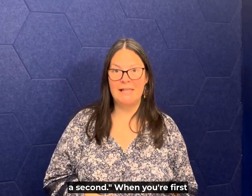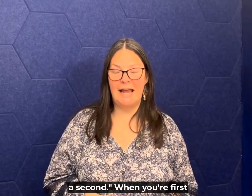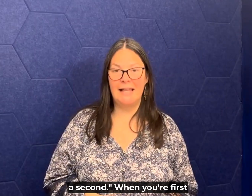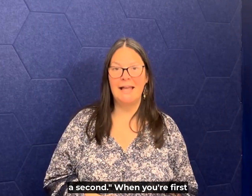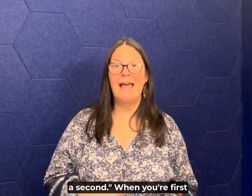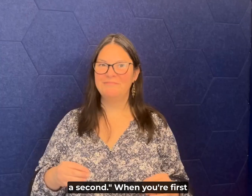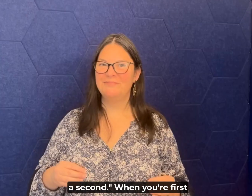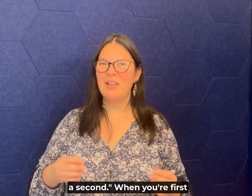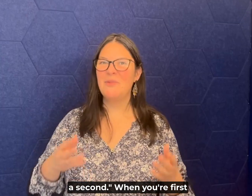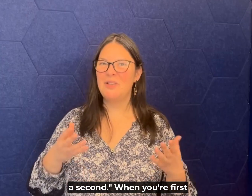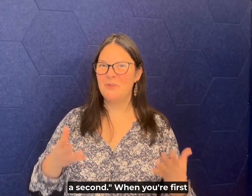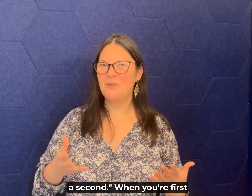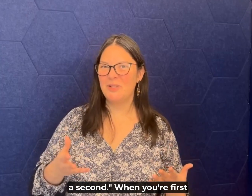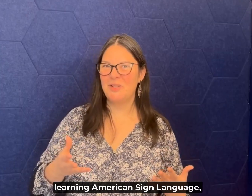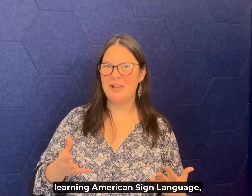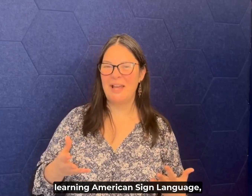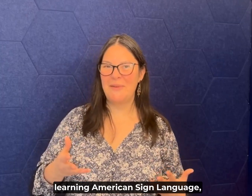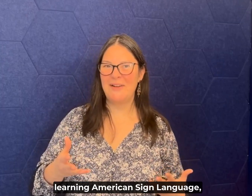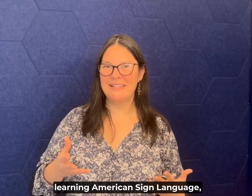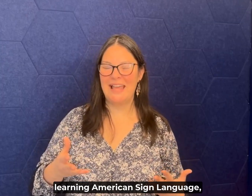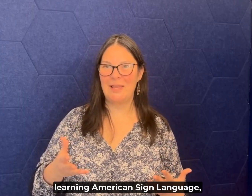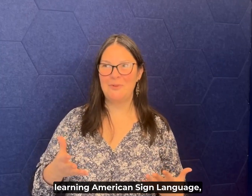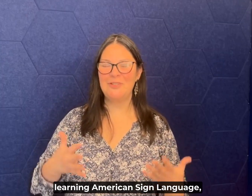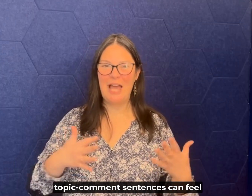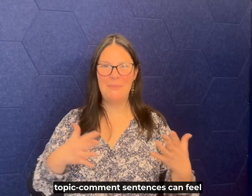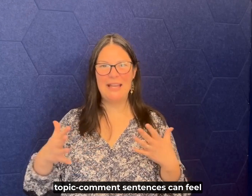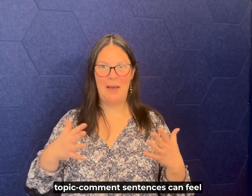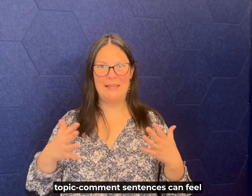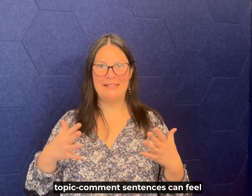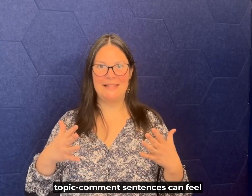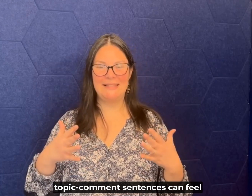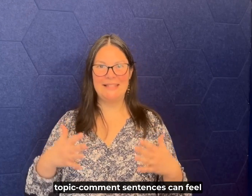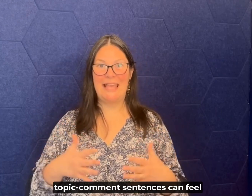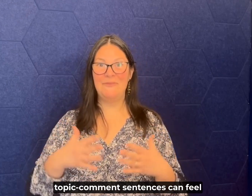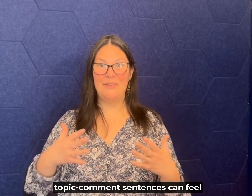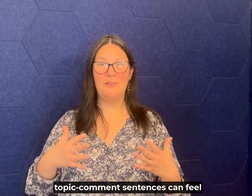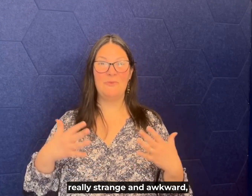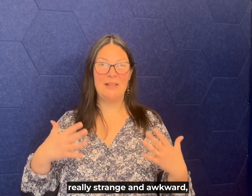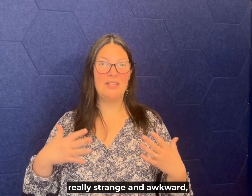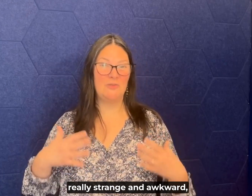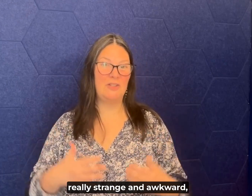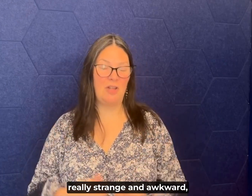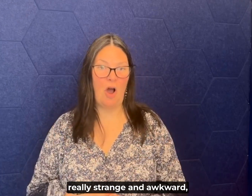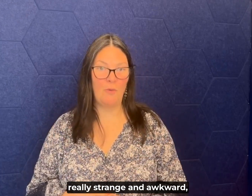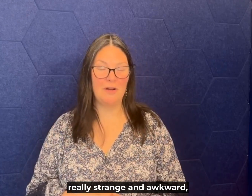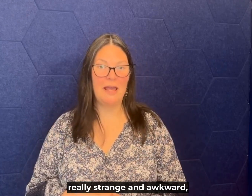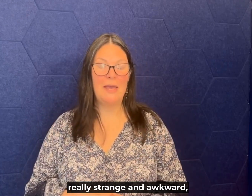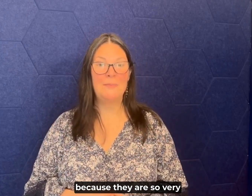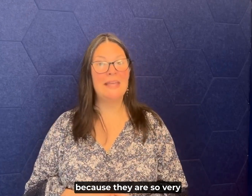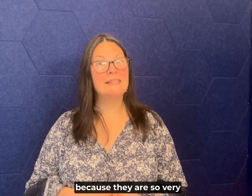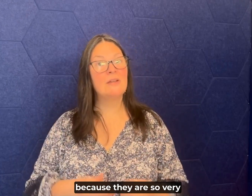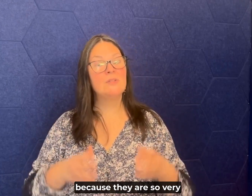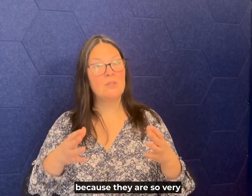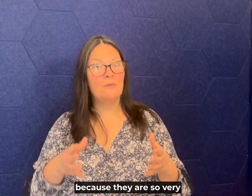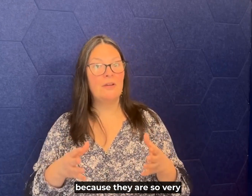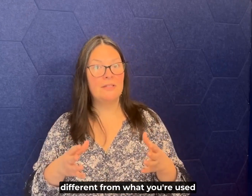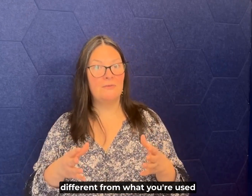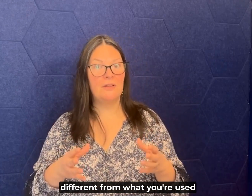second. When you're first learning American Sign Language, topic comment sentences can feel really strange and awkward because they are so very different from what